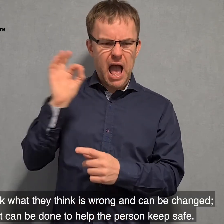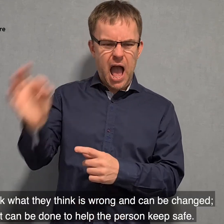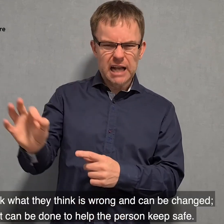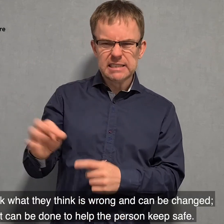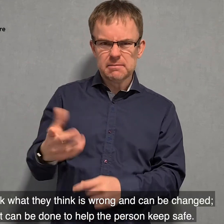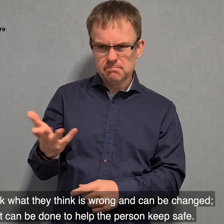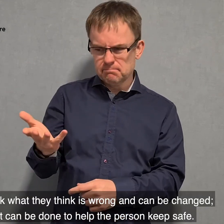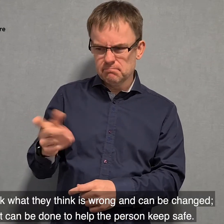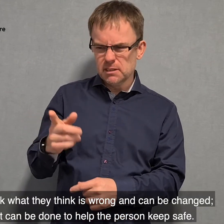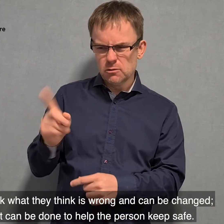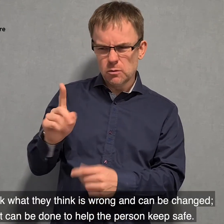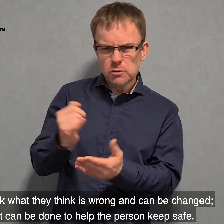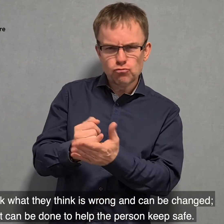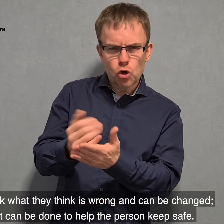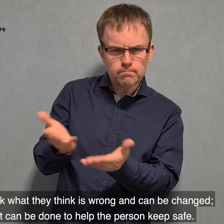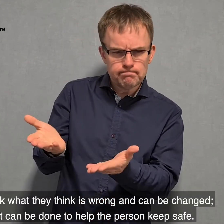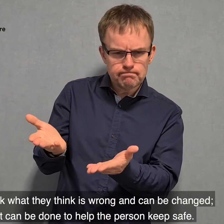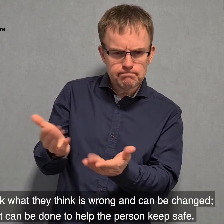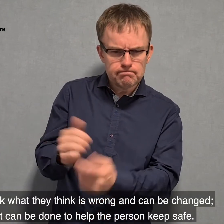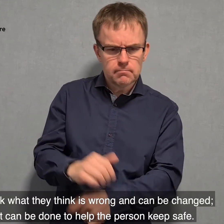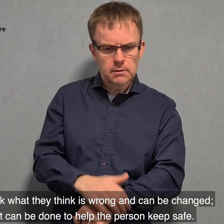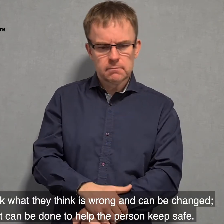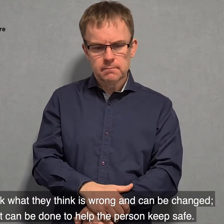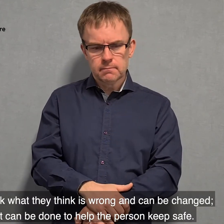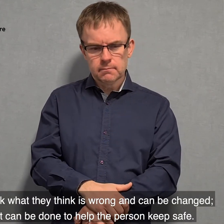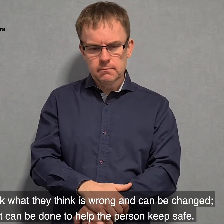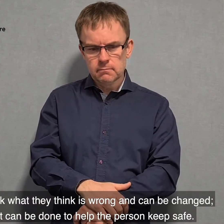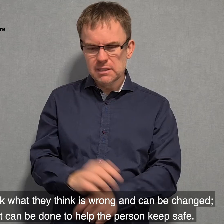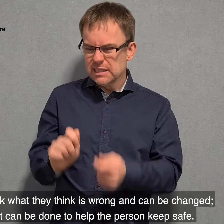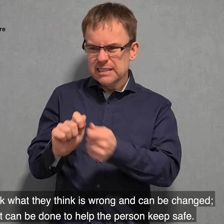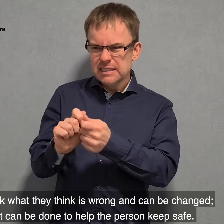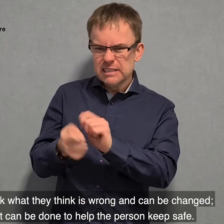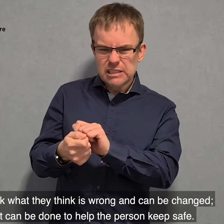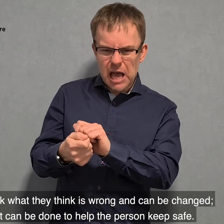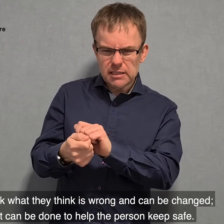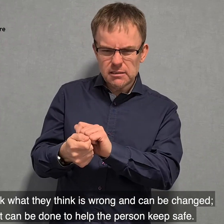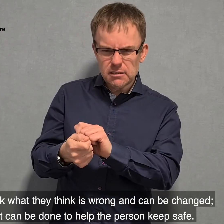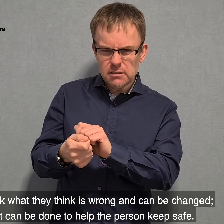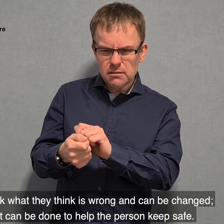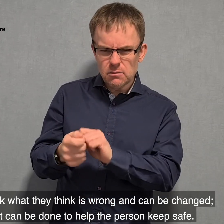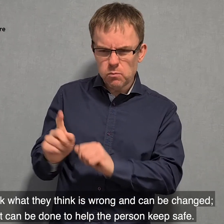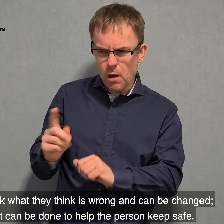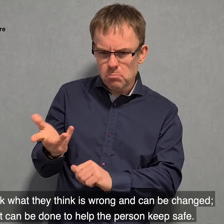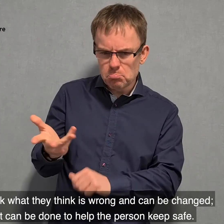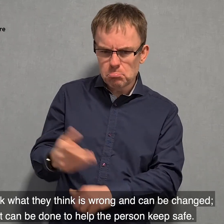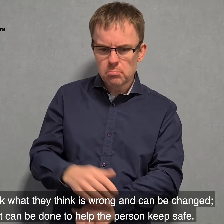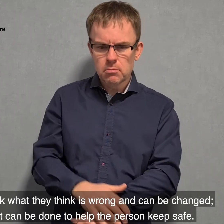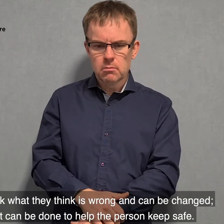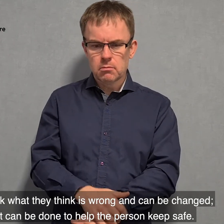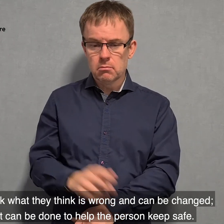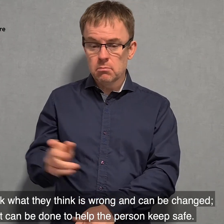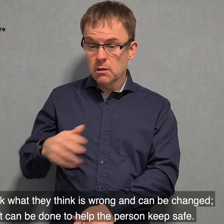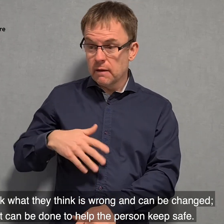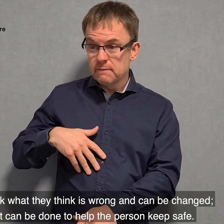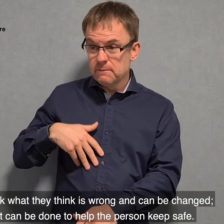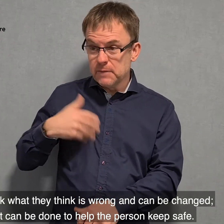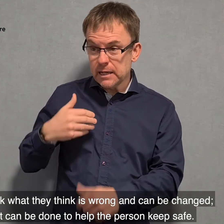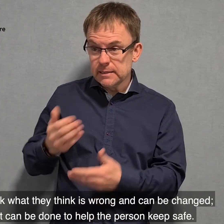This is to ask what they think is wrong and can be changed, and what can be done to help the person keep safe.